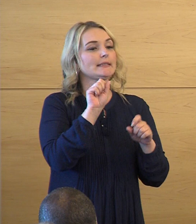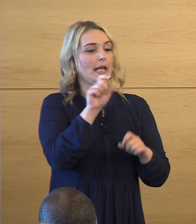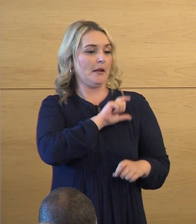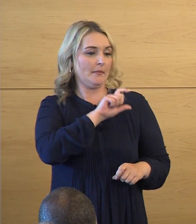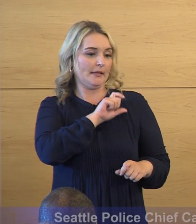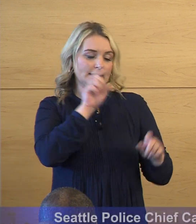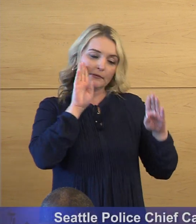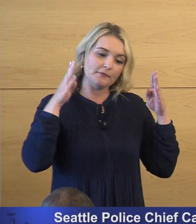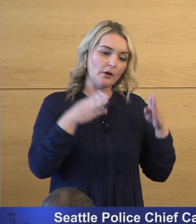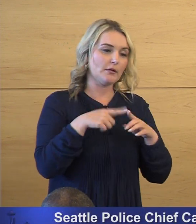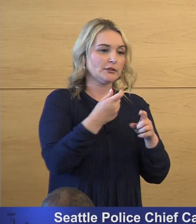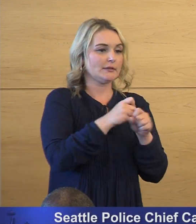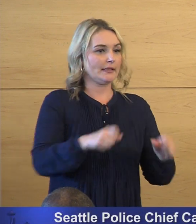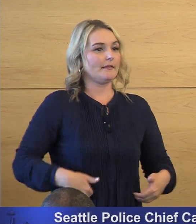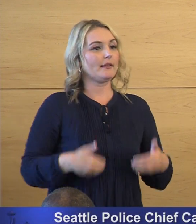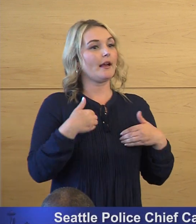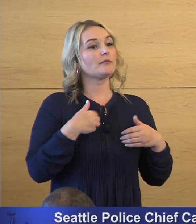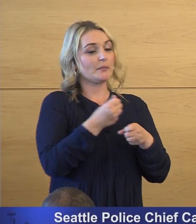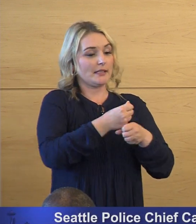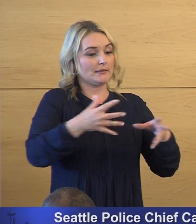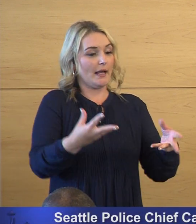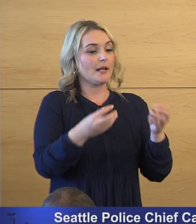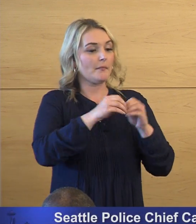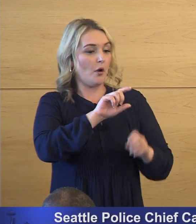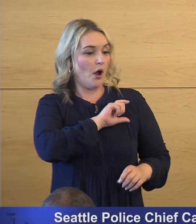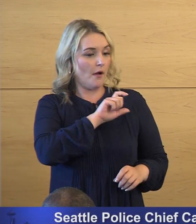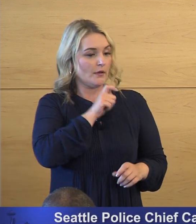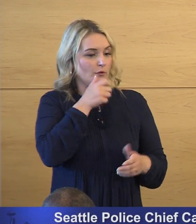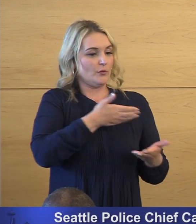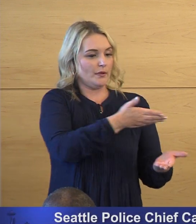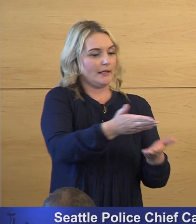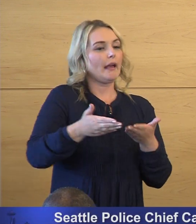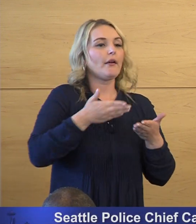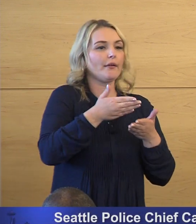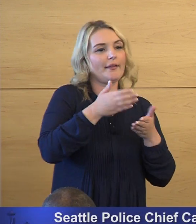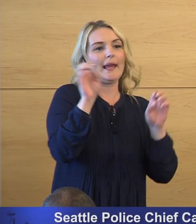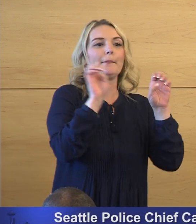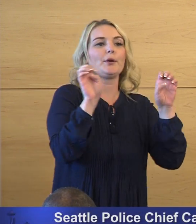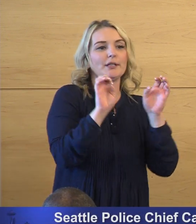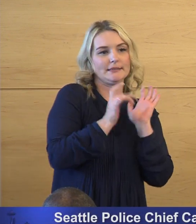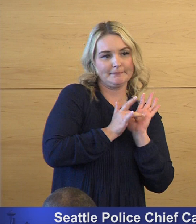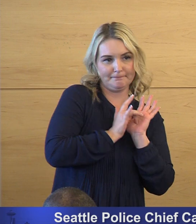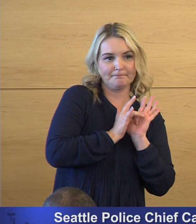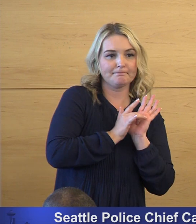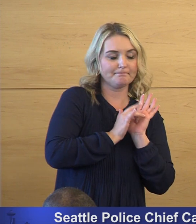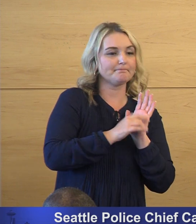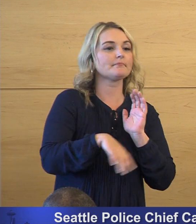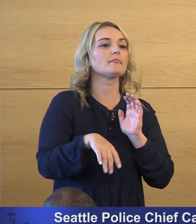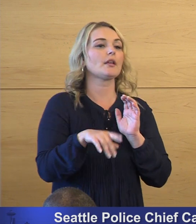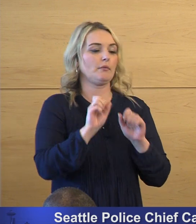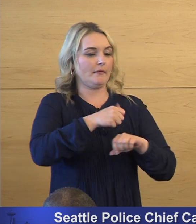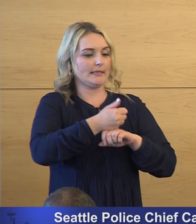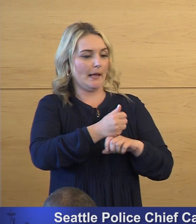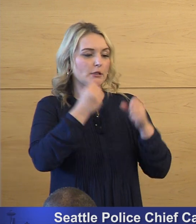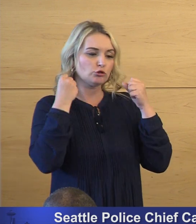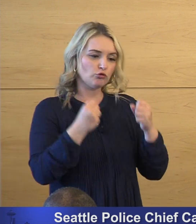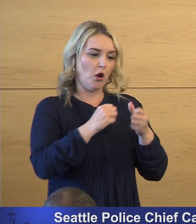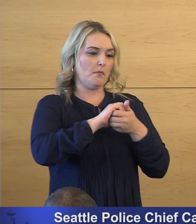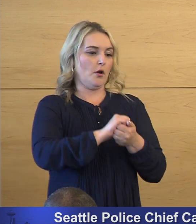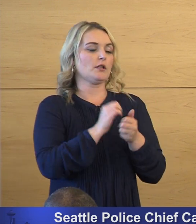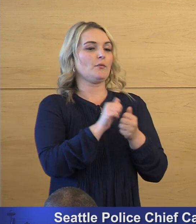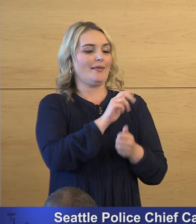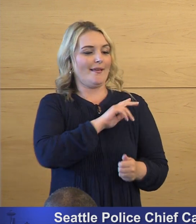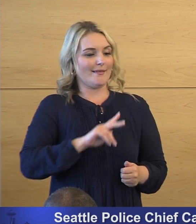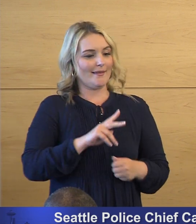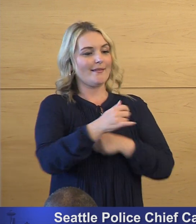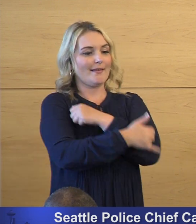lives. We are expanding the number of officers who carry naloxone. We have established a strong partnership with King County Public Health, and